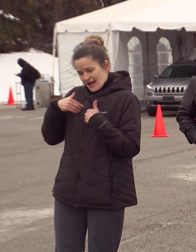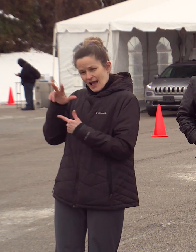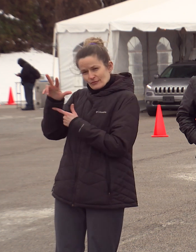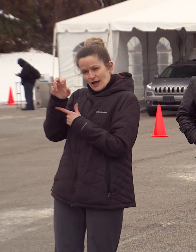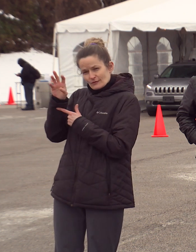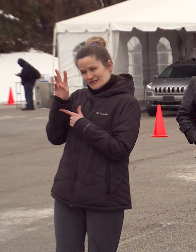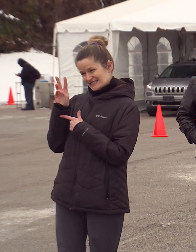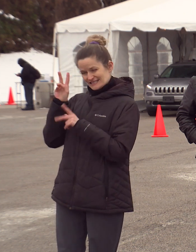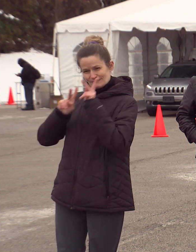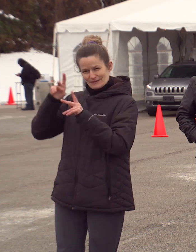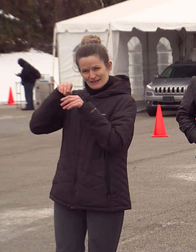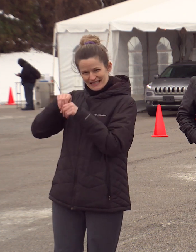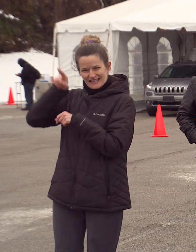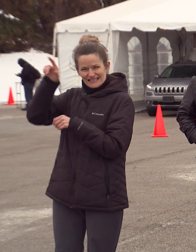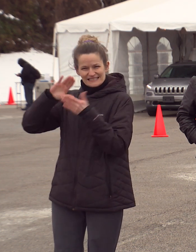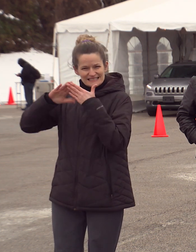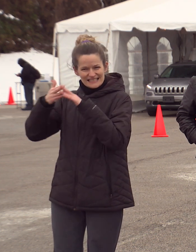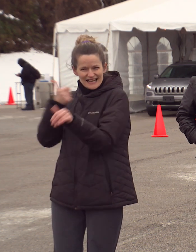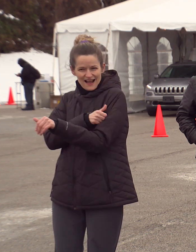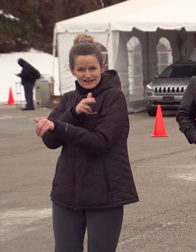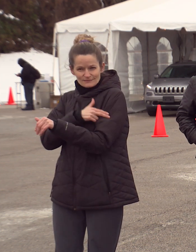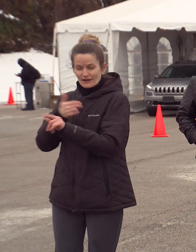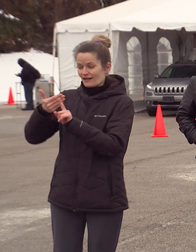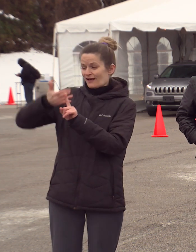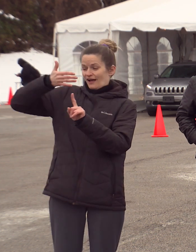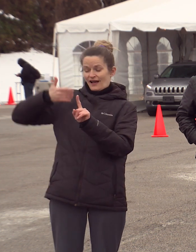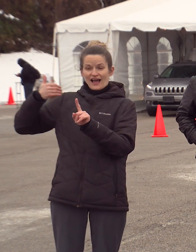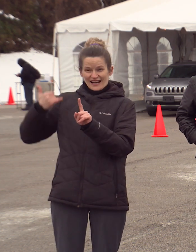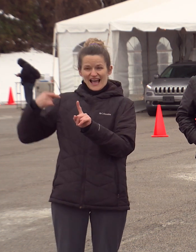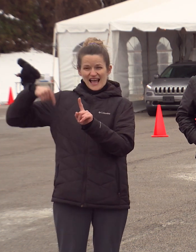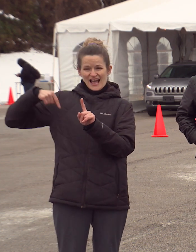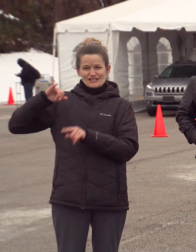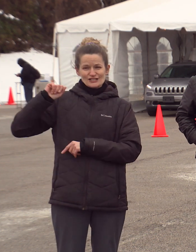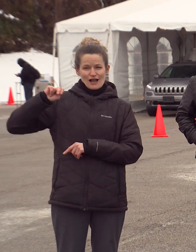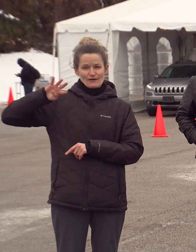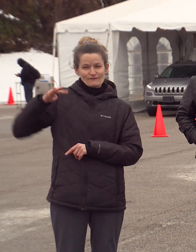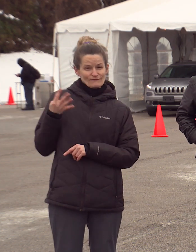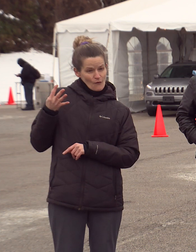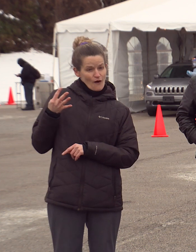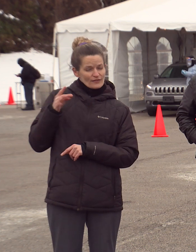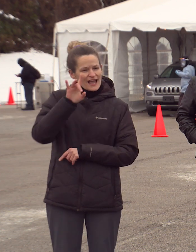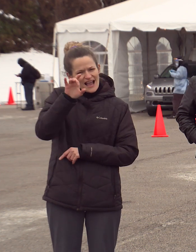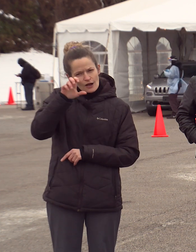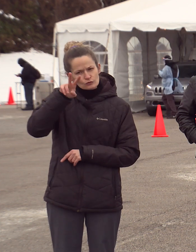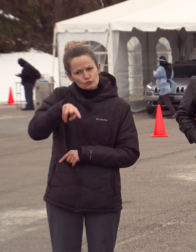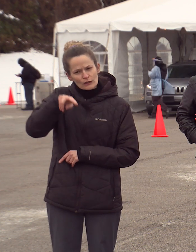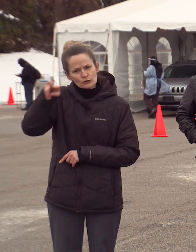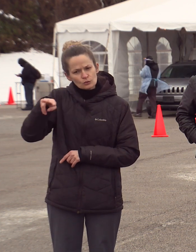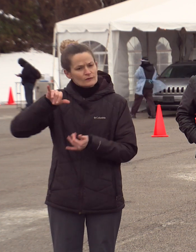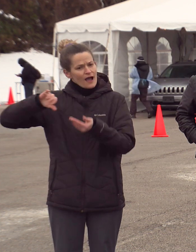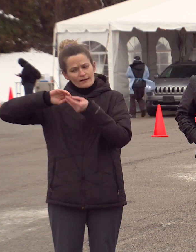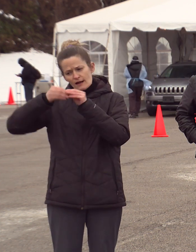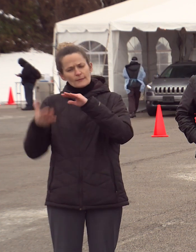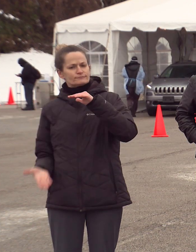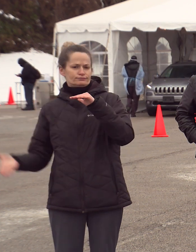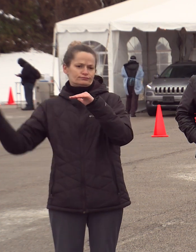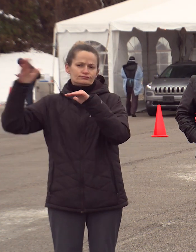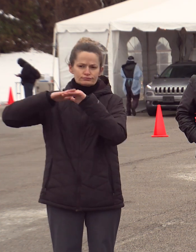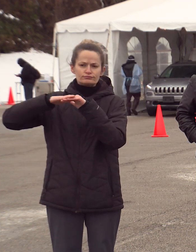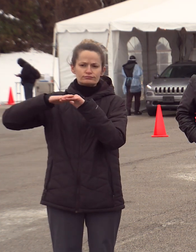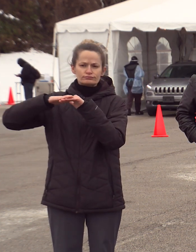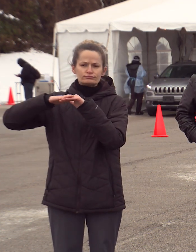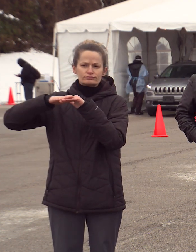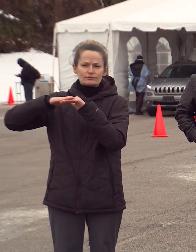COVID-19. On January 4th, there were 822 patients with COVID-19 occupying beds in city hospitals. This